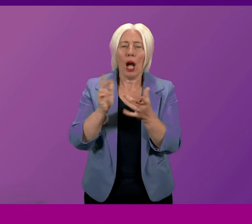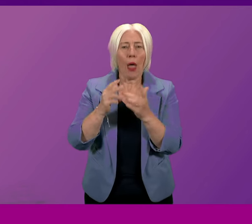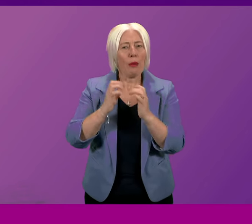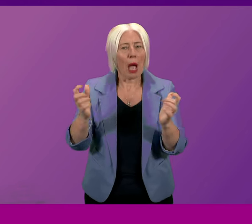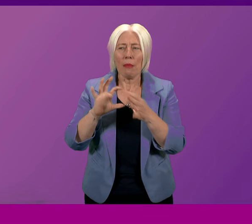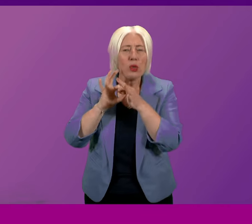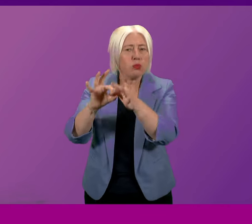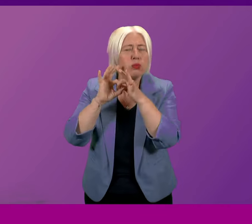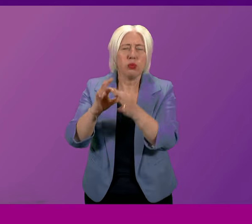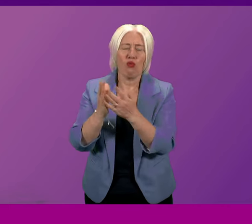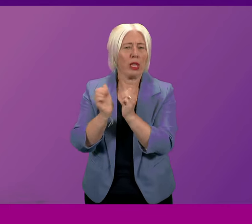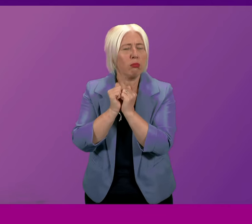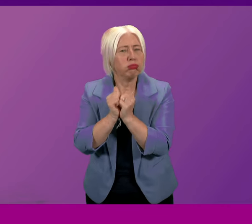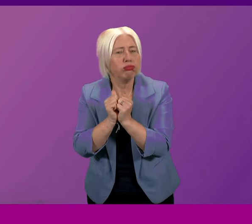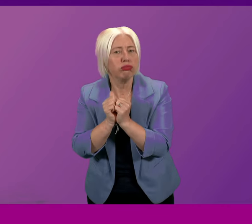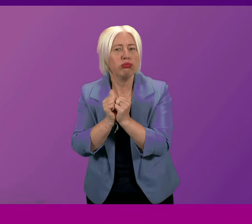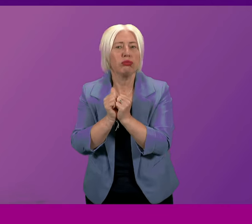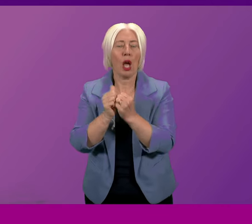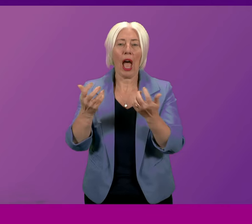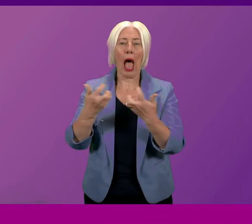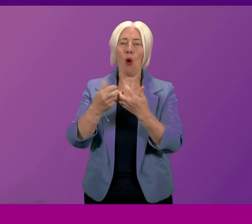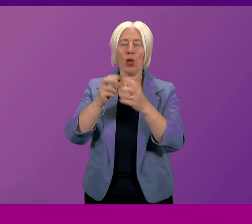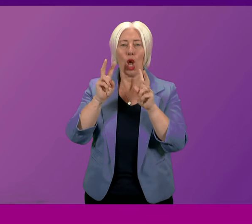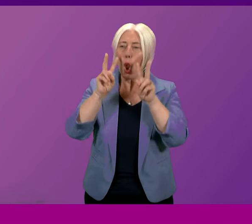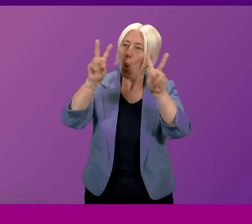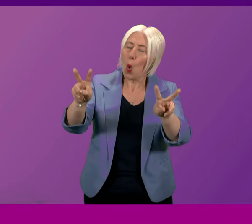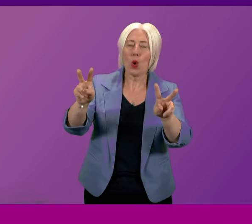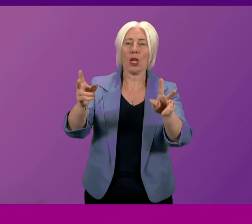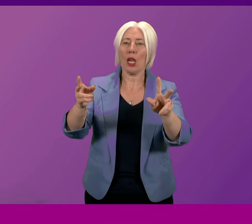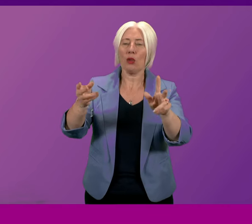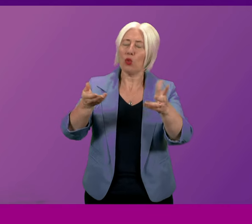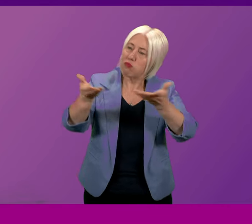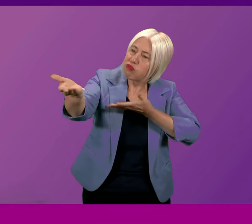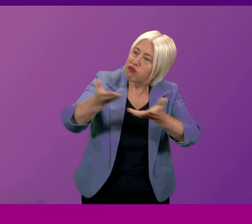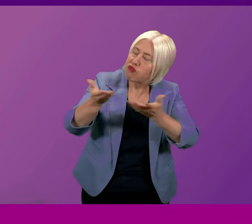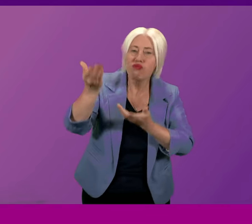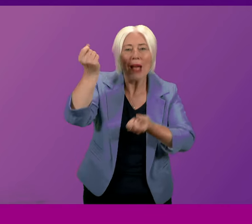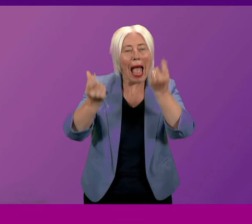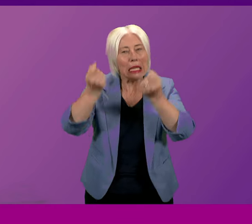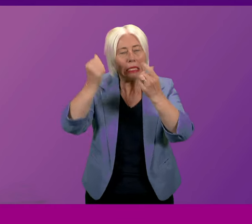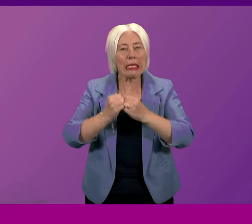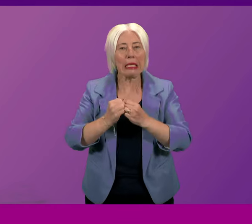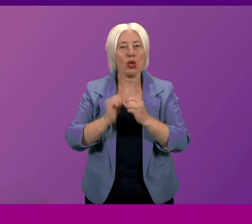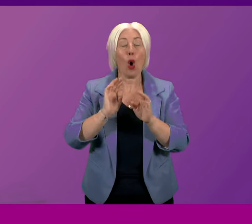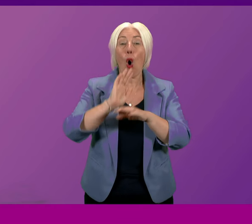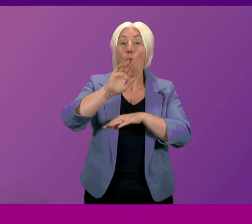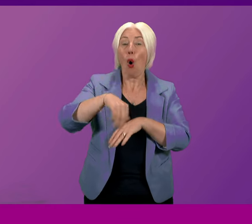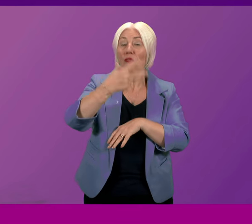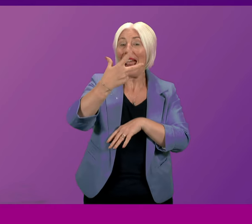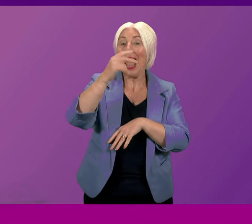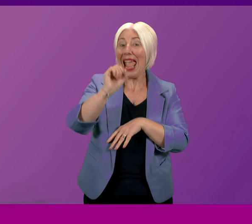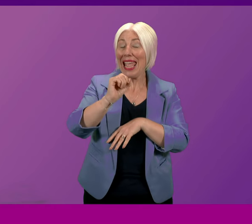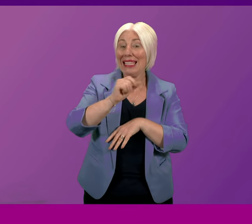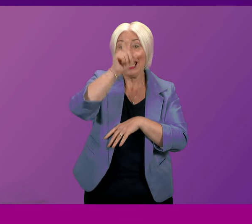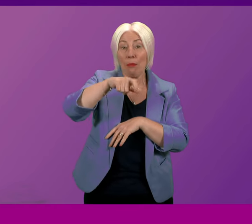parliaments and an outward-looking exchange of ideas. Last year alone, we welcomed over 80 delegations from